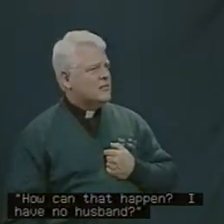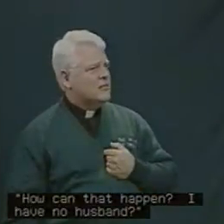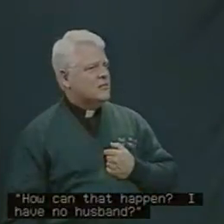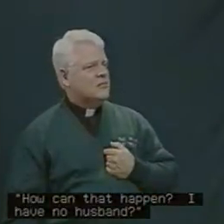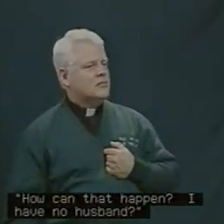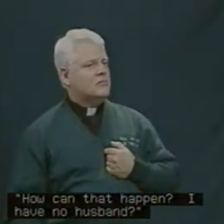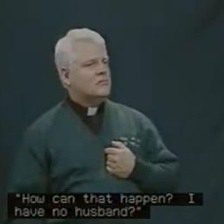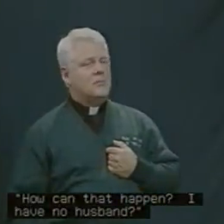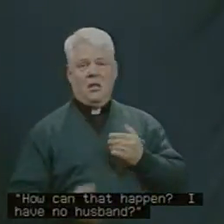husband.